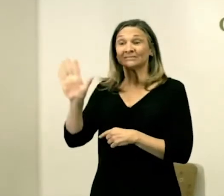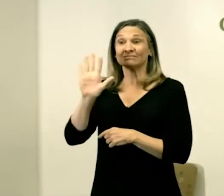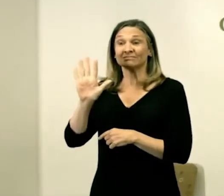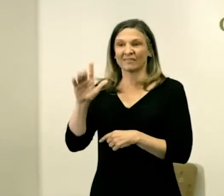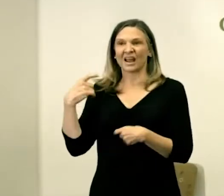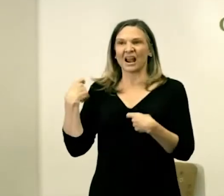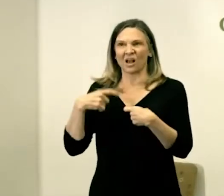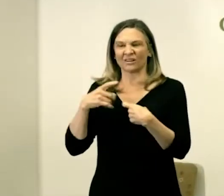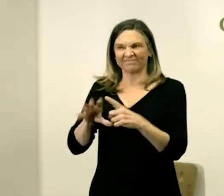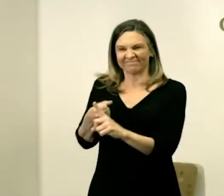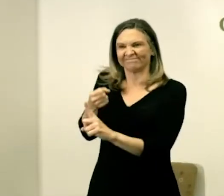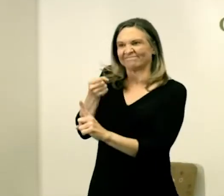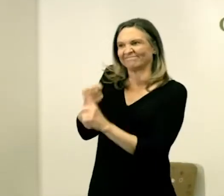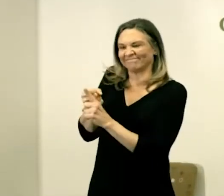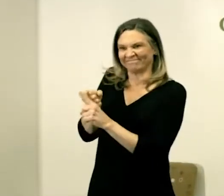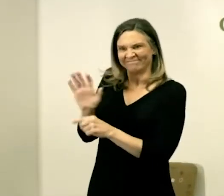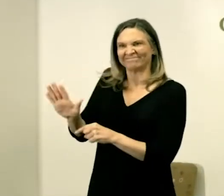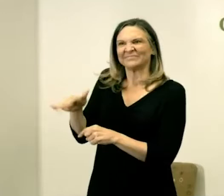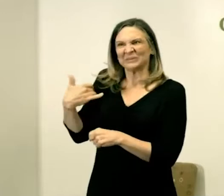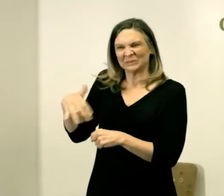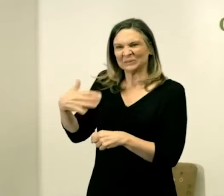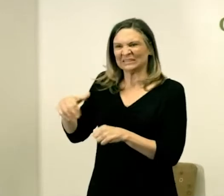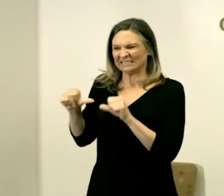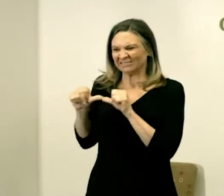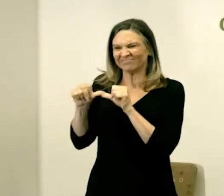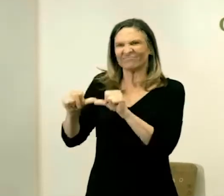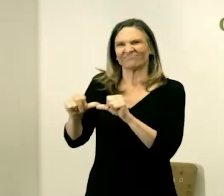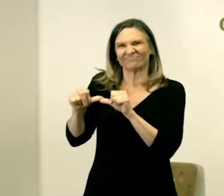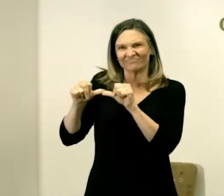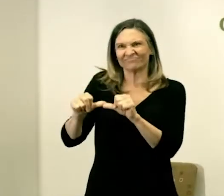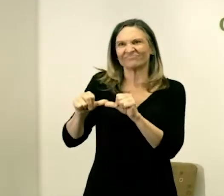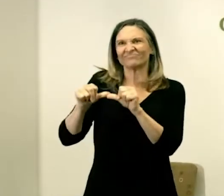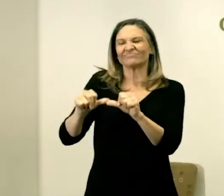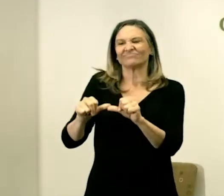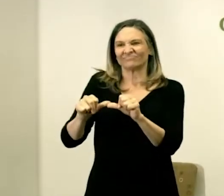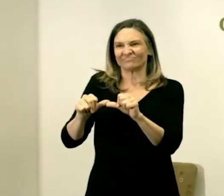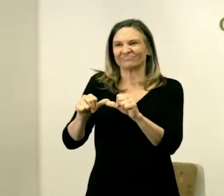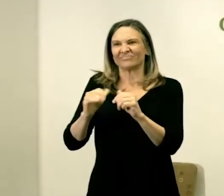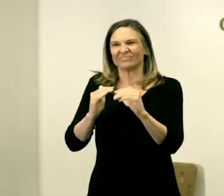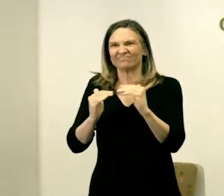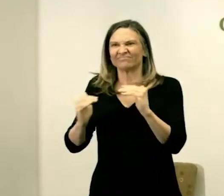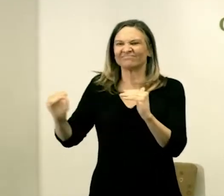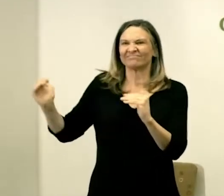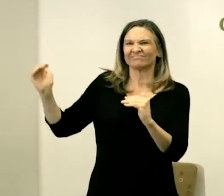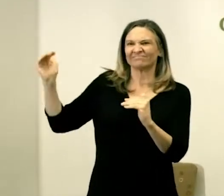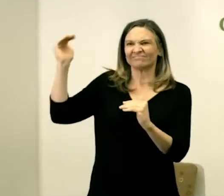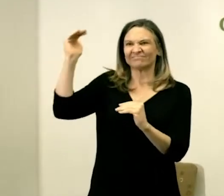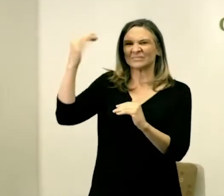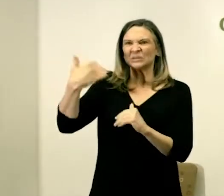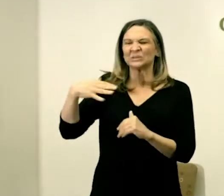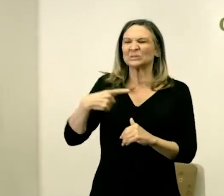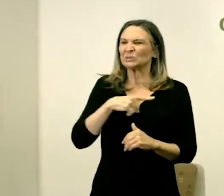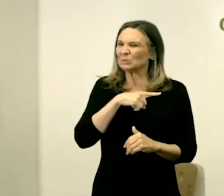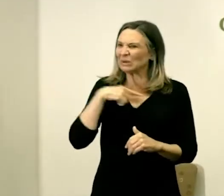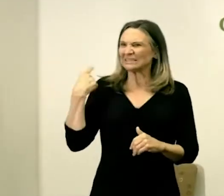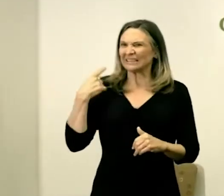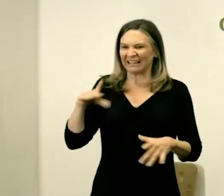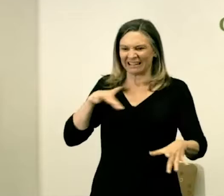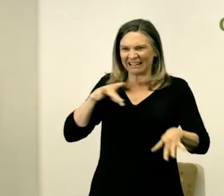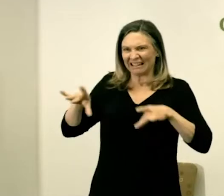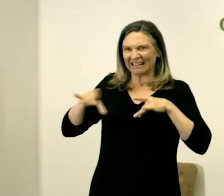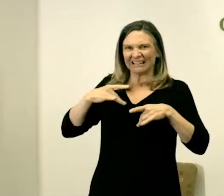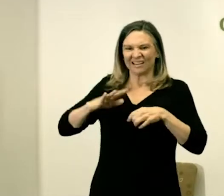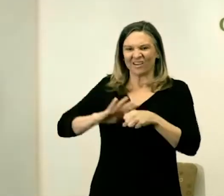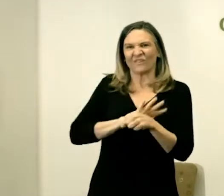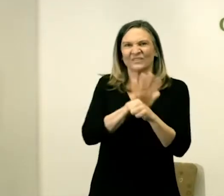which continues to be at the highest risk of contracting COVID-19 due to